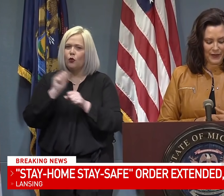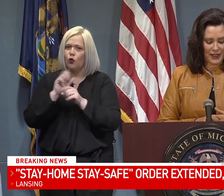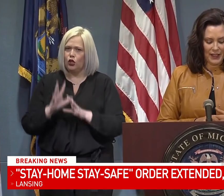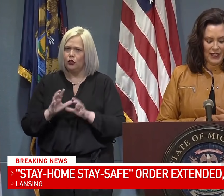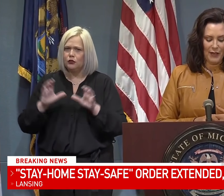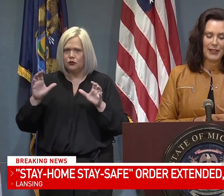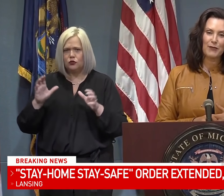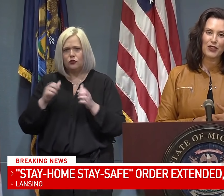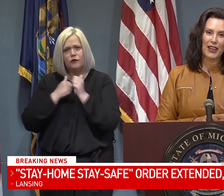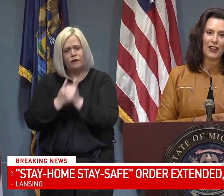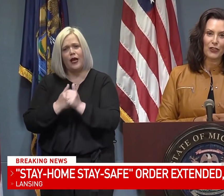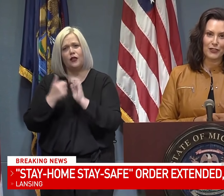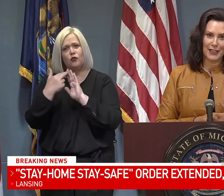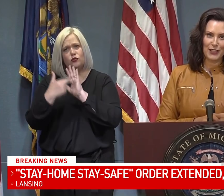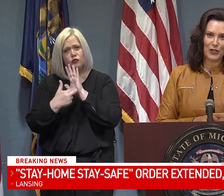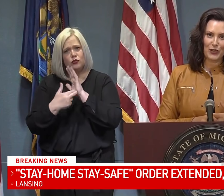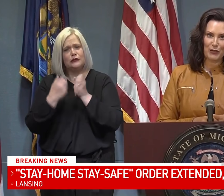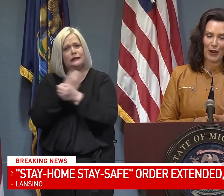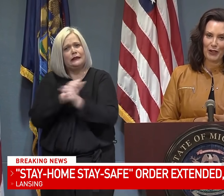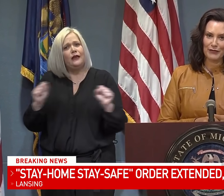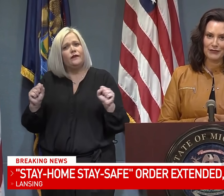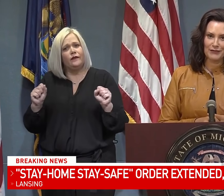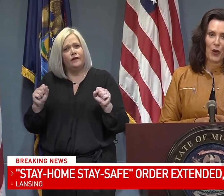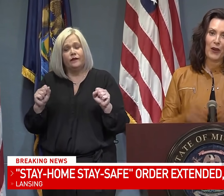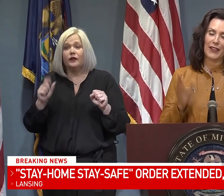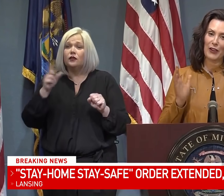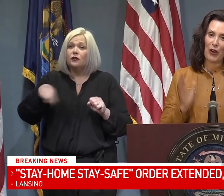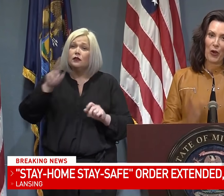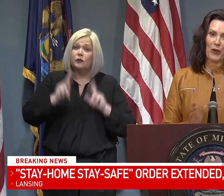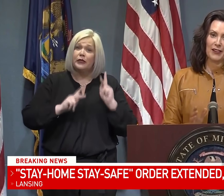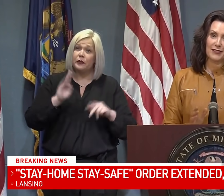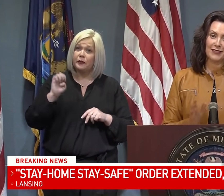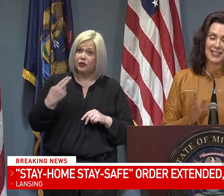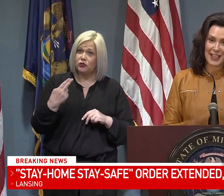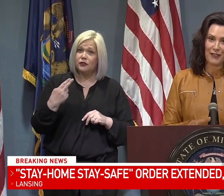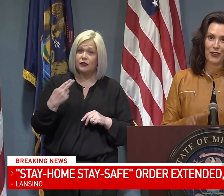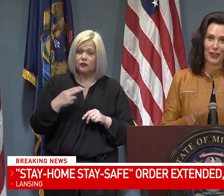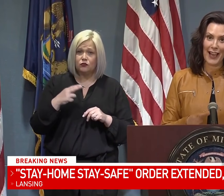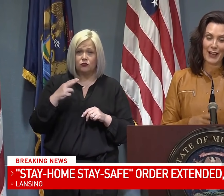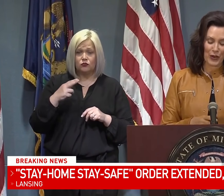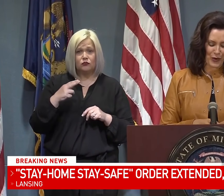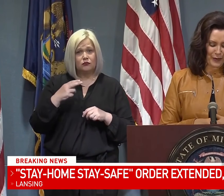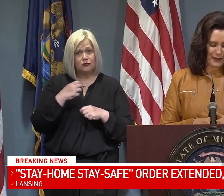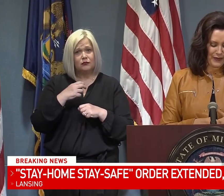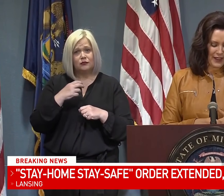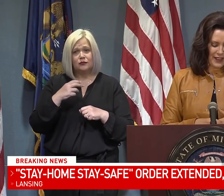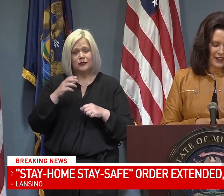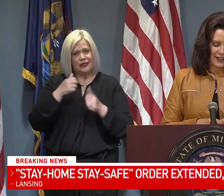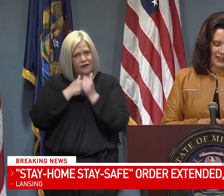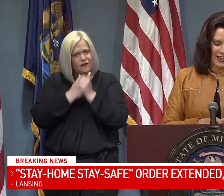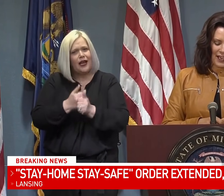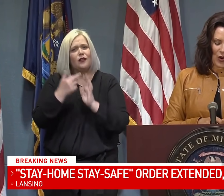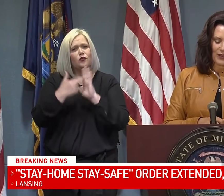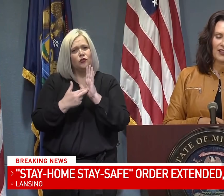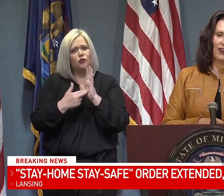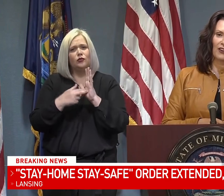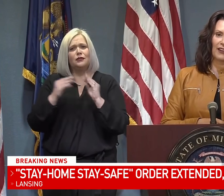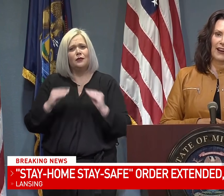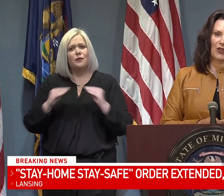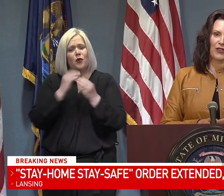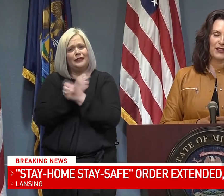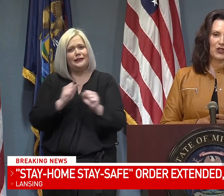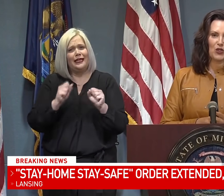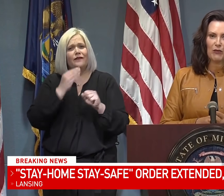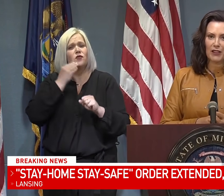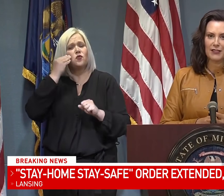today. It means Michiganders need to do their part, knowing that you're always safer at home. I know it's hard,